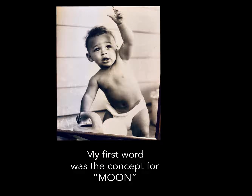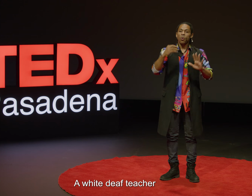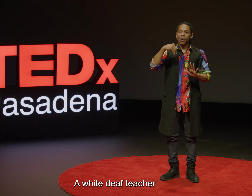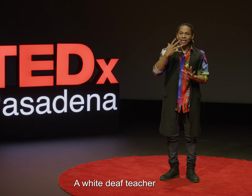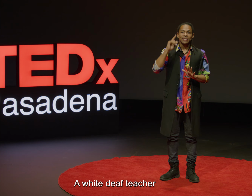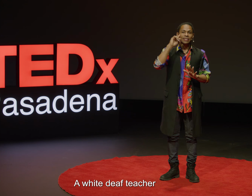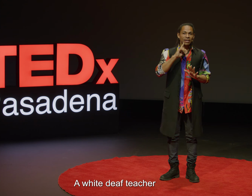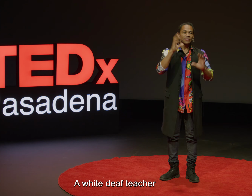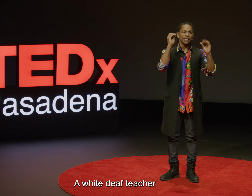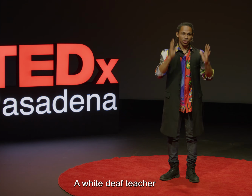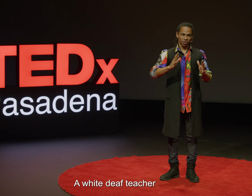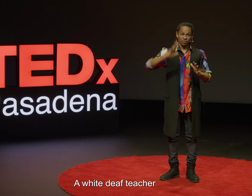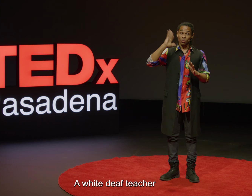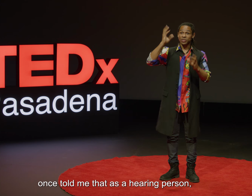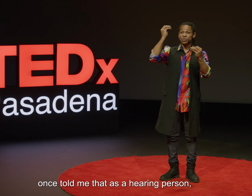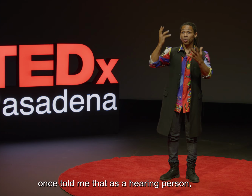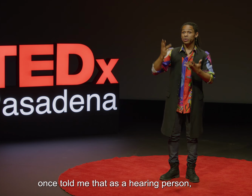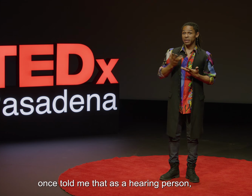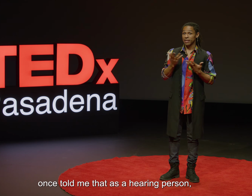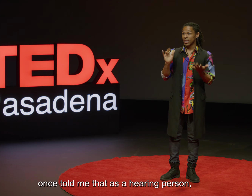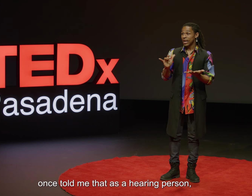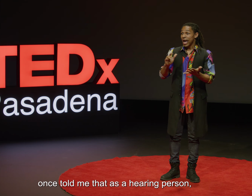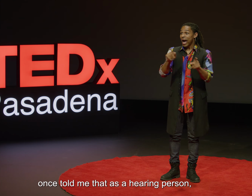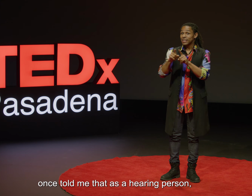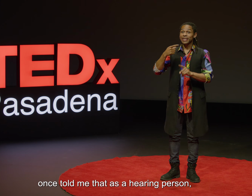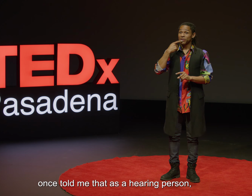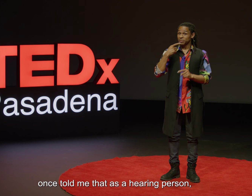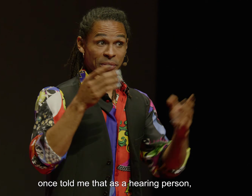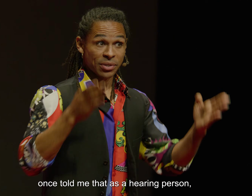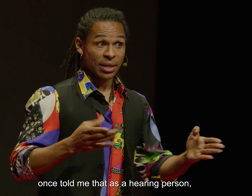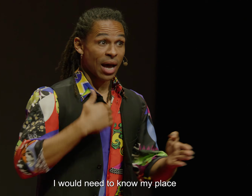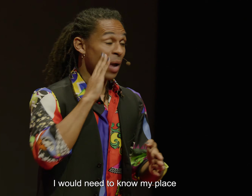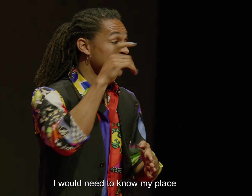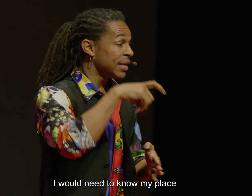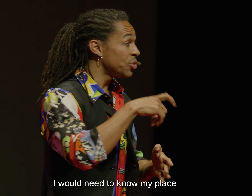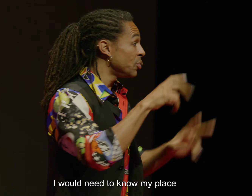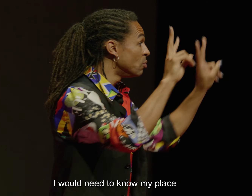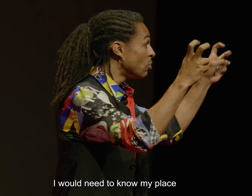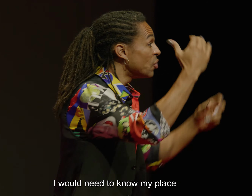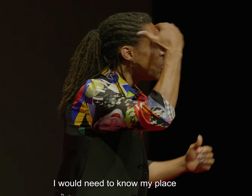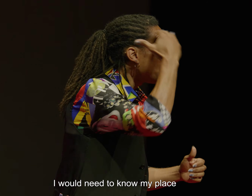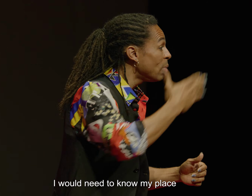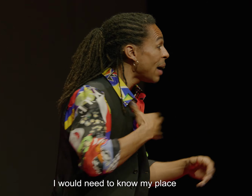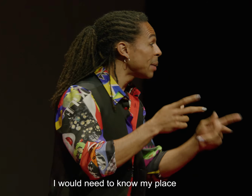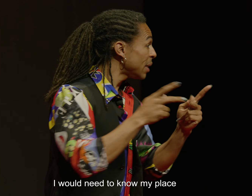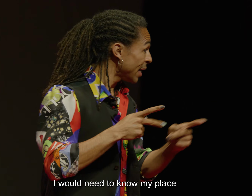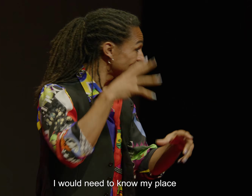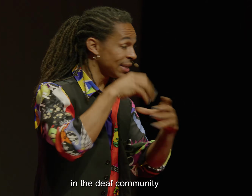A white deaf teacher once told me that as a hearing person, I would need to know my place in